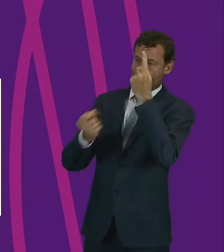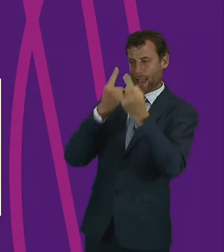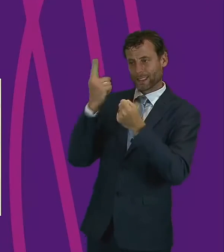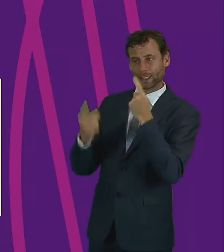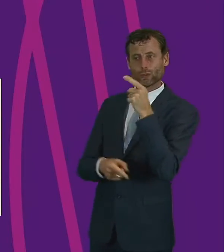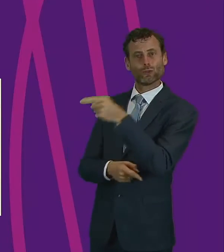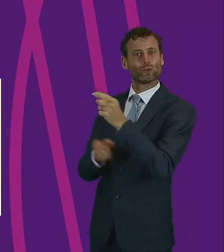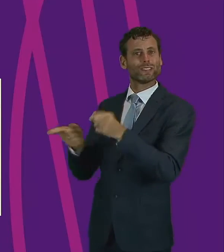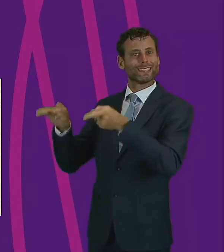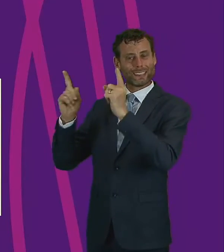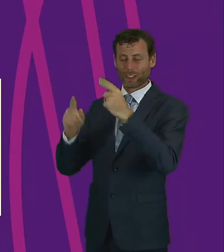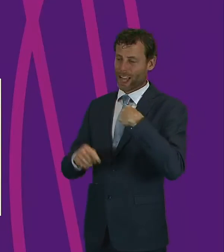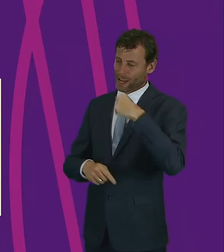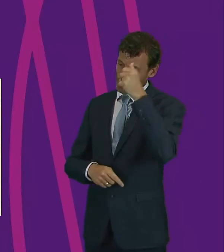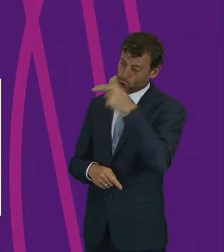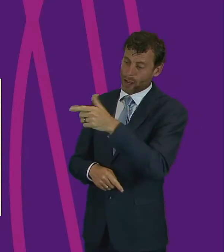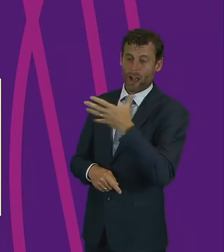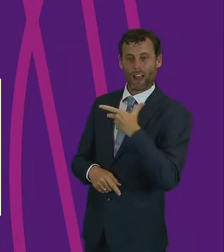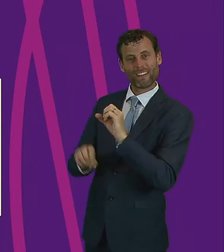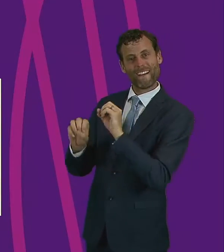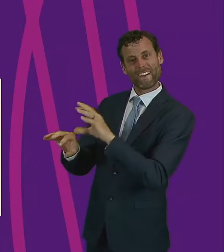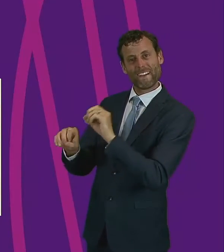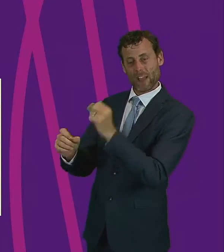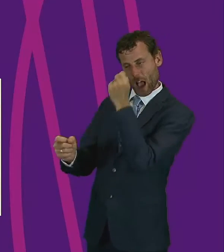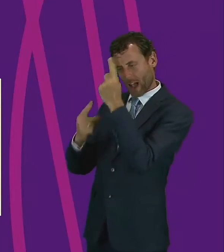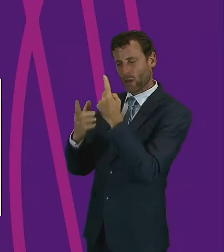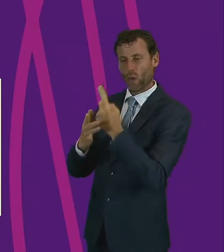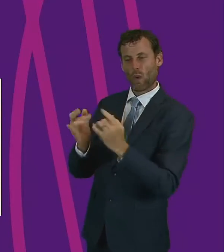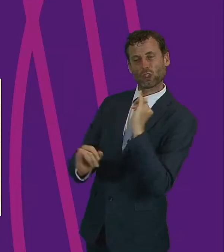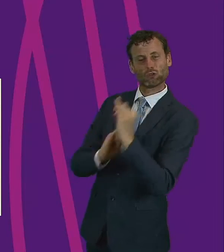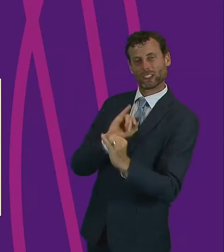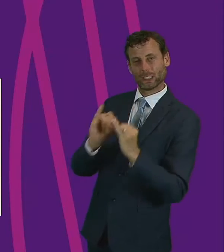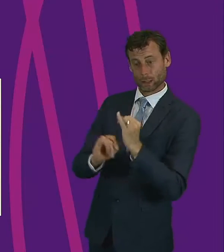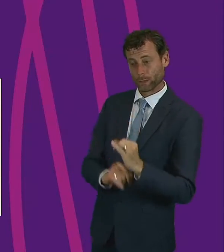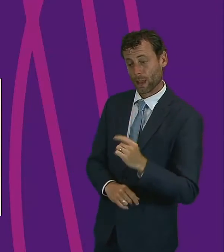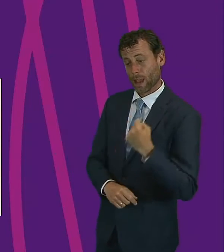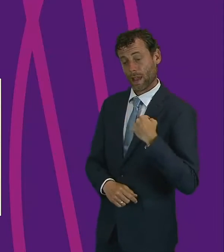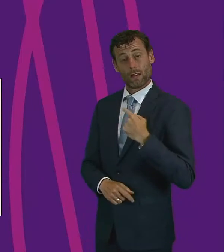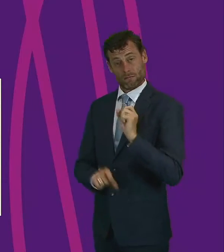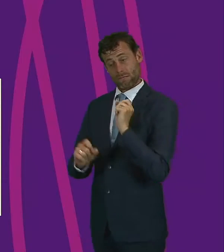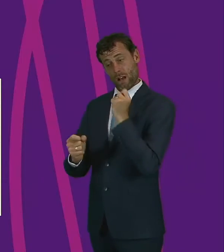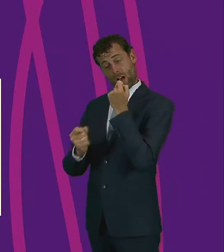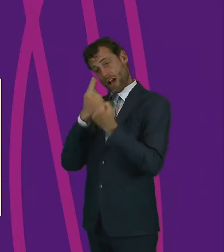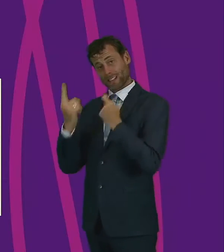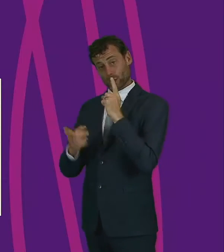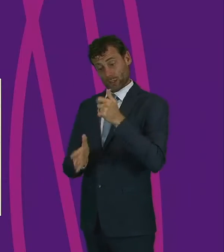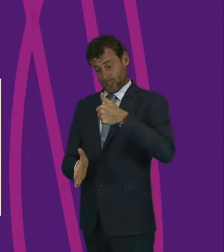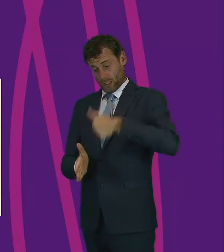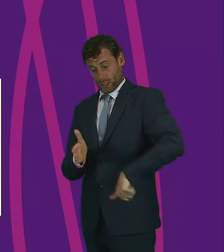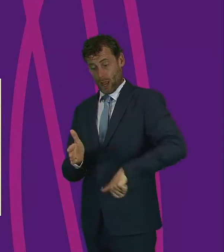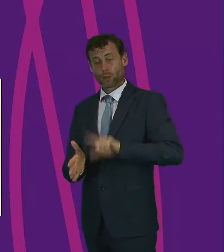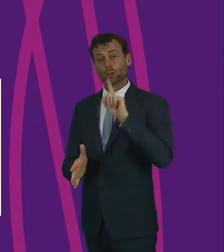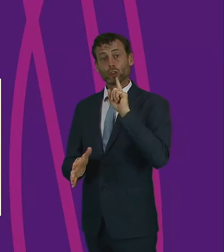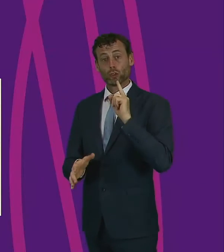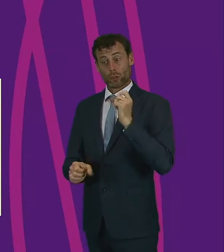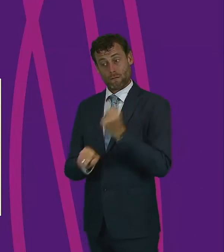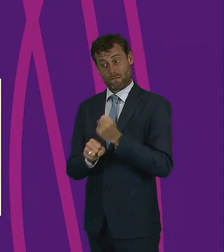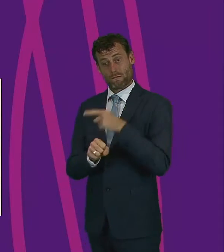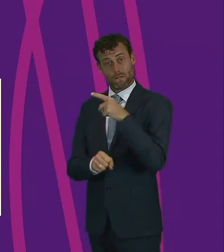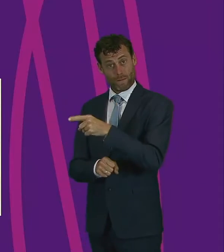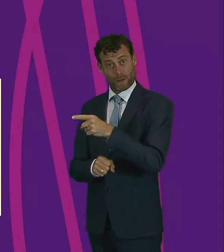the criticism, so let me make them. In the first place, let me say, in the immediate term, can I ask that the Scottish Government spend the